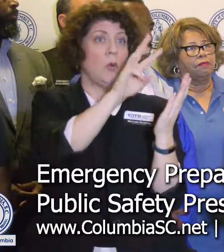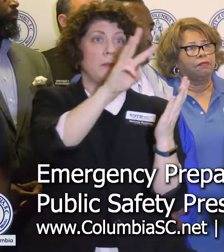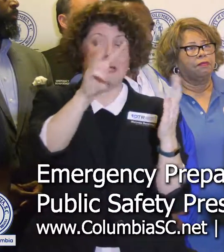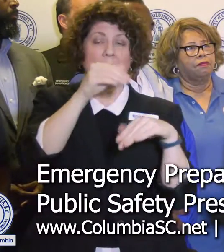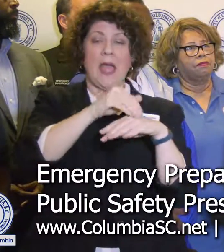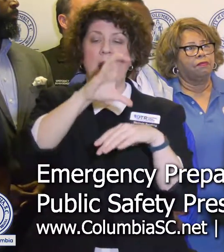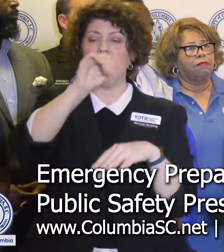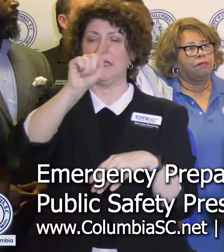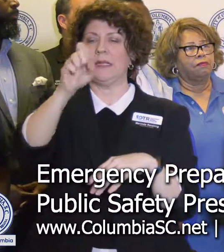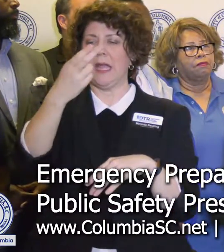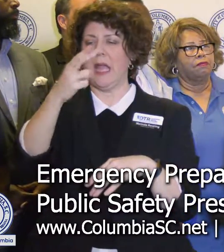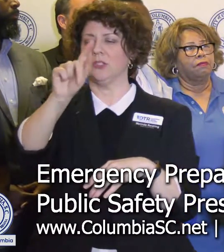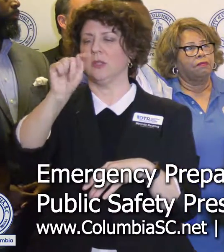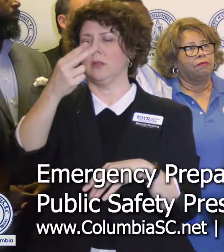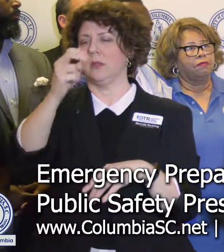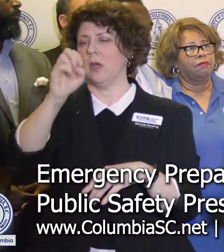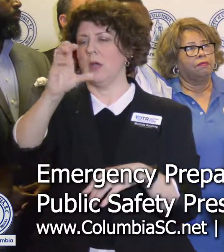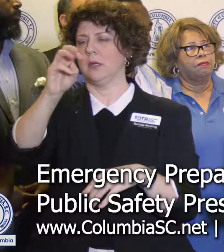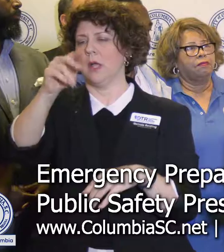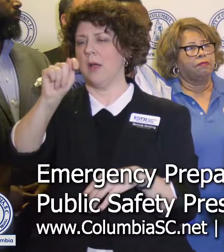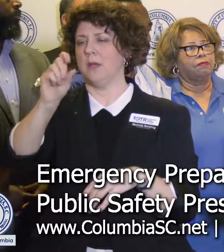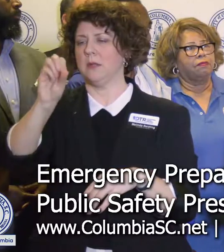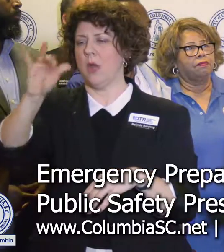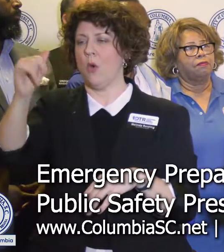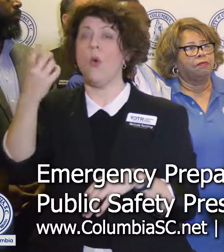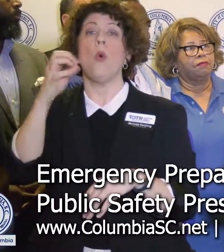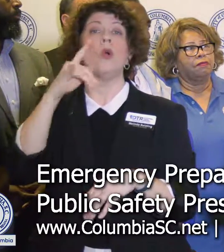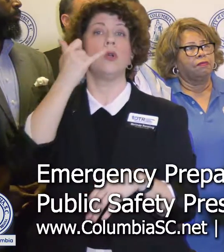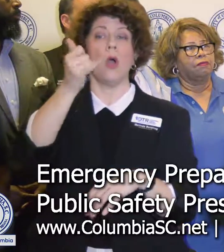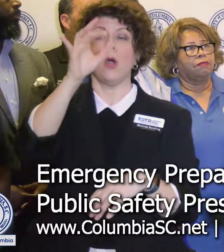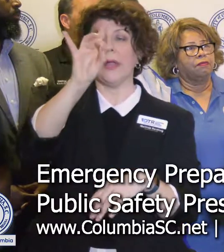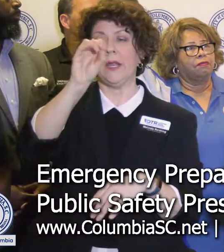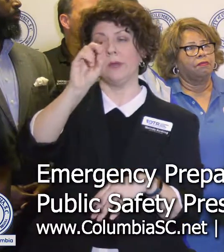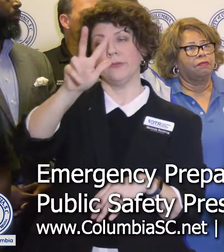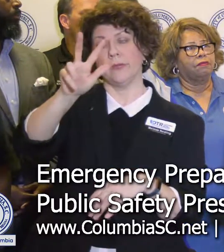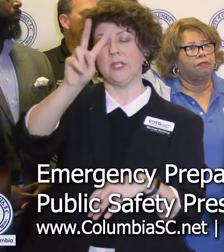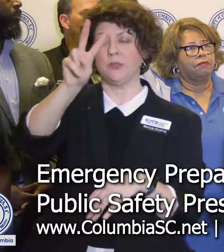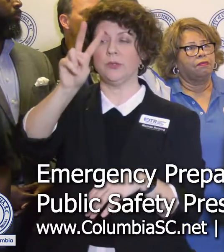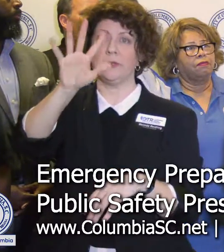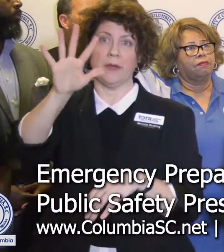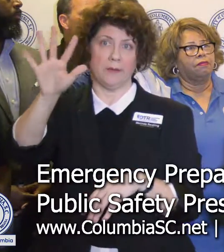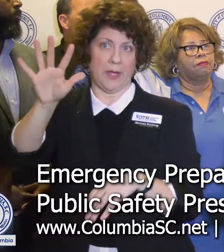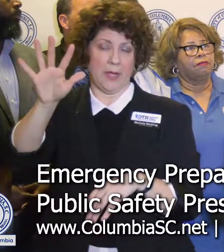at catchthecomet.org or call our hotline at